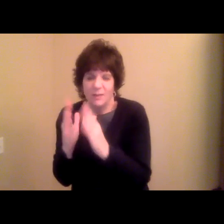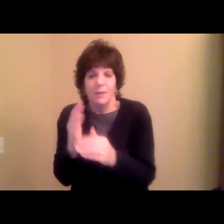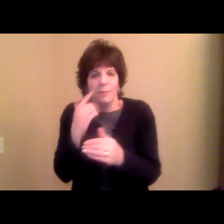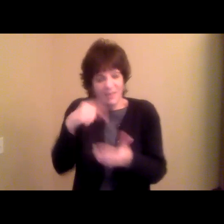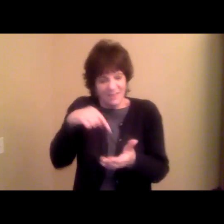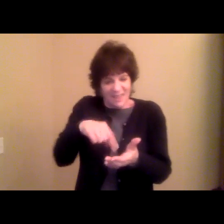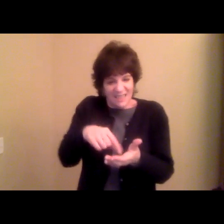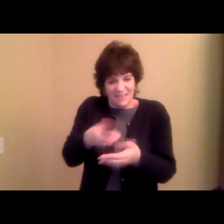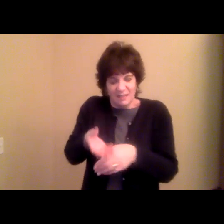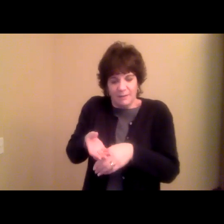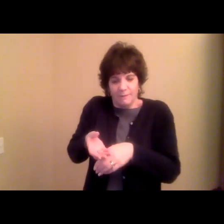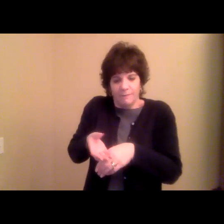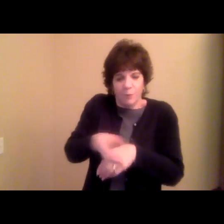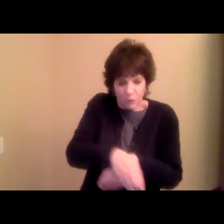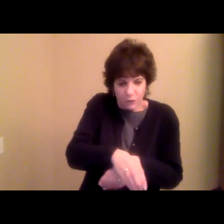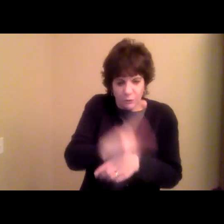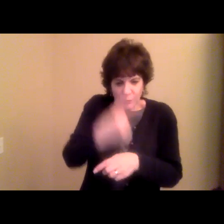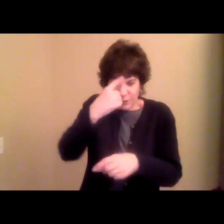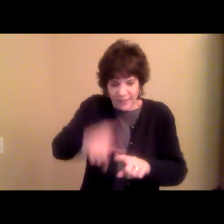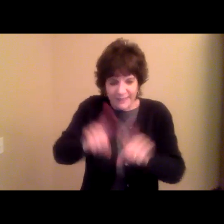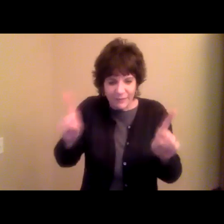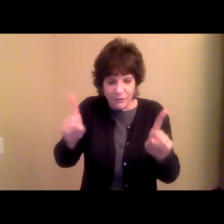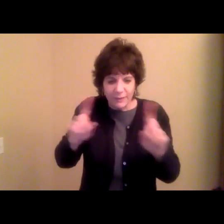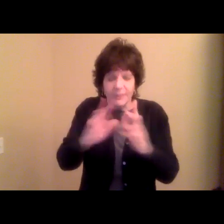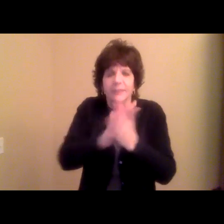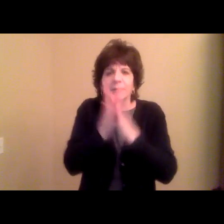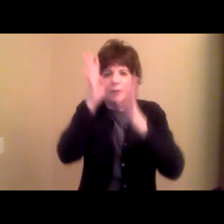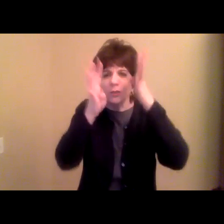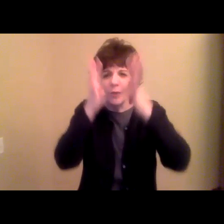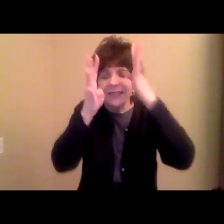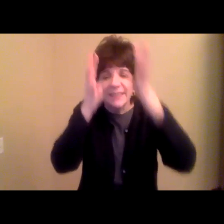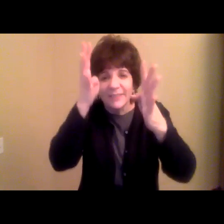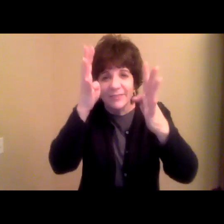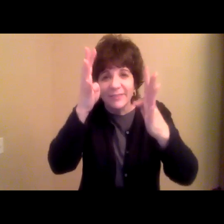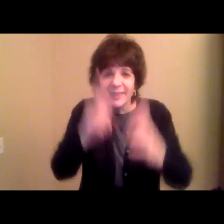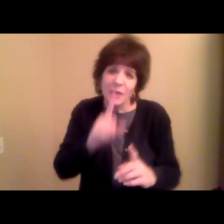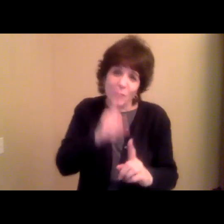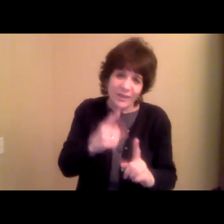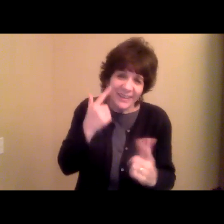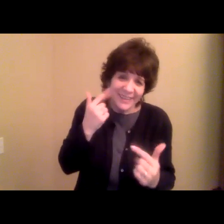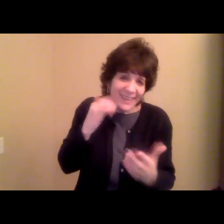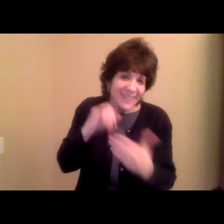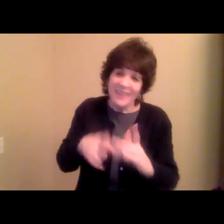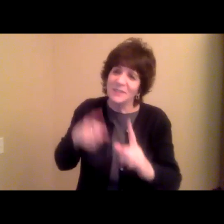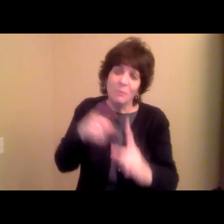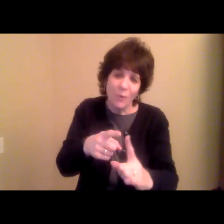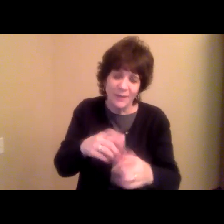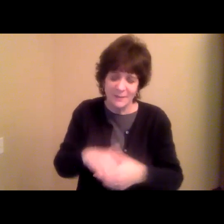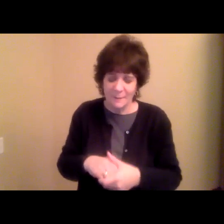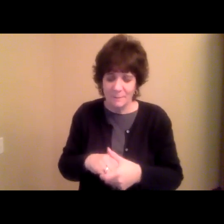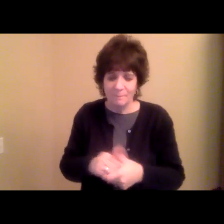you into creativity. And that's, in a way, that's the whole point. There was a